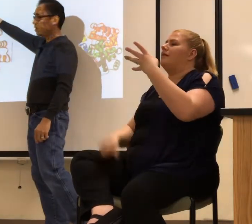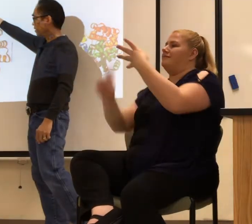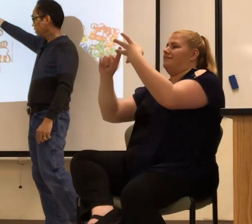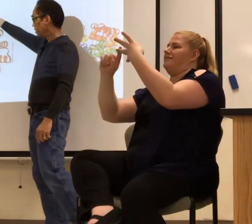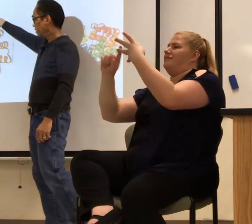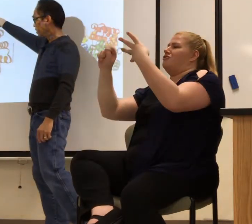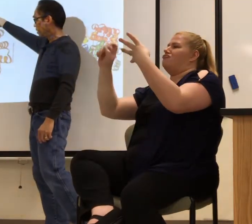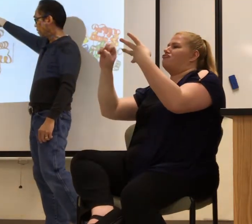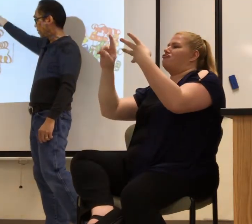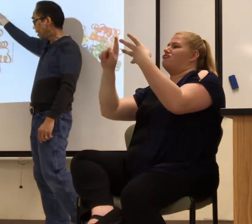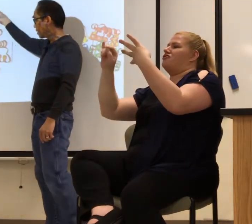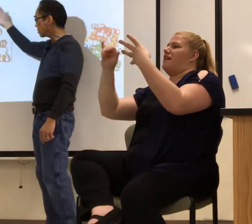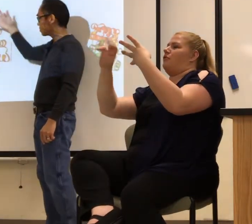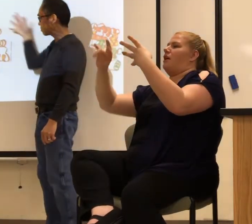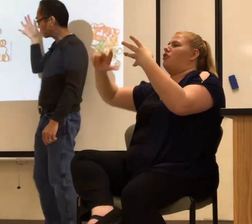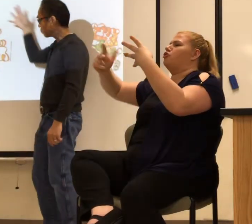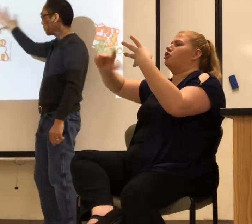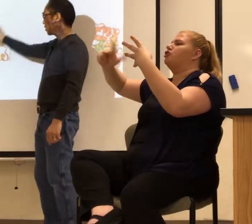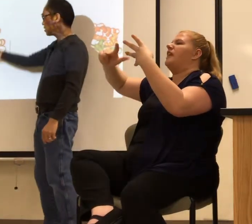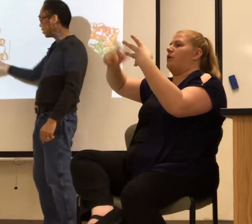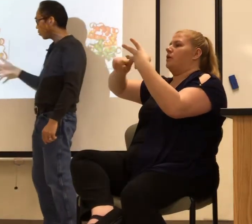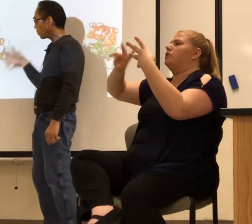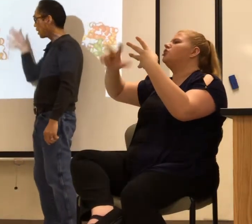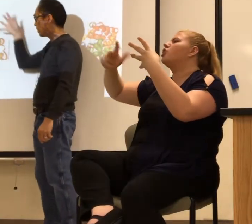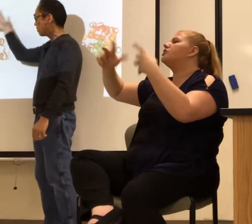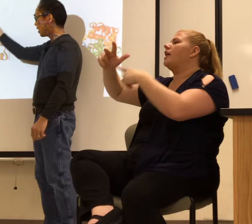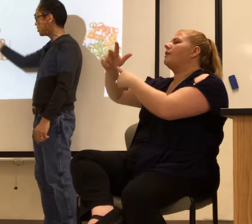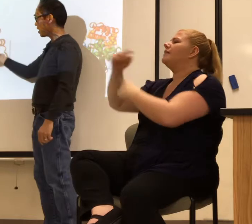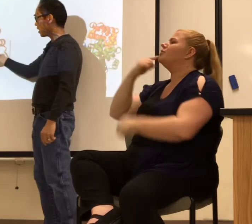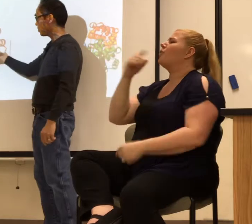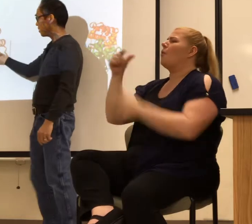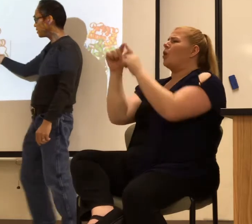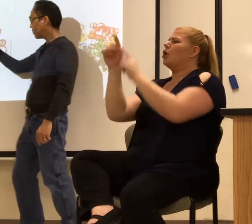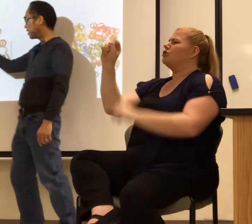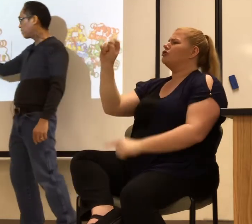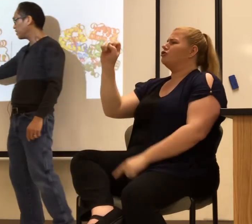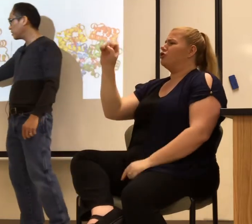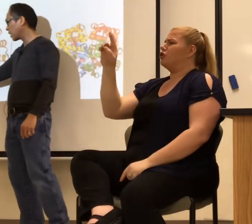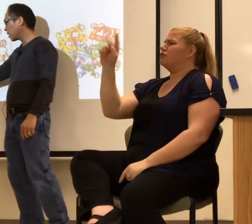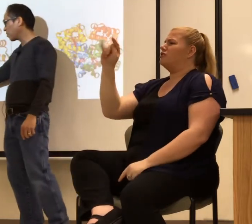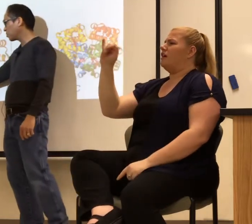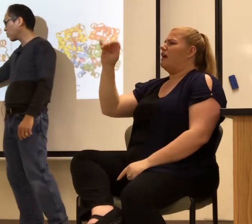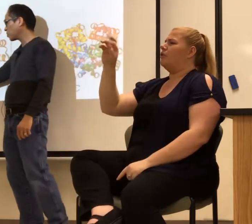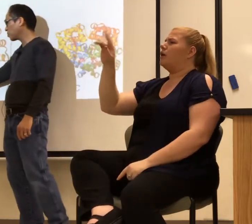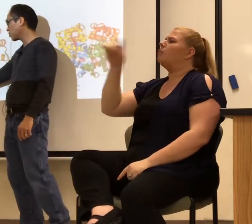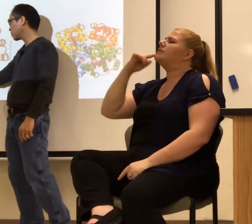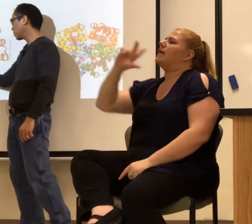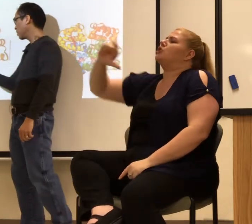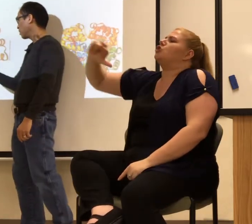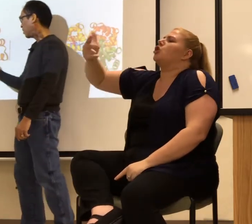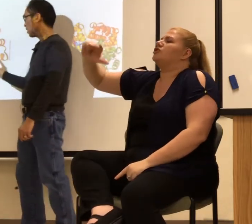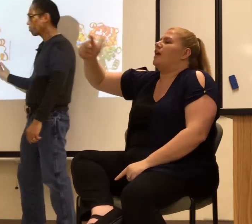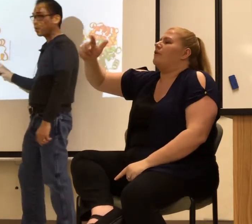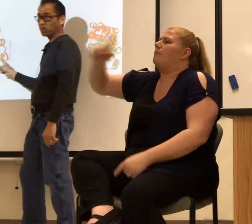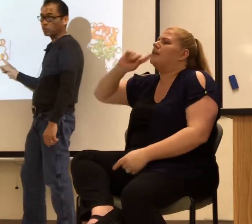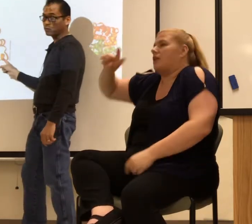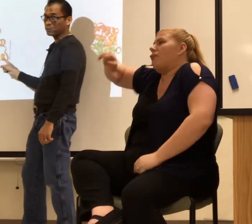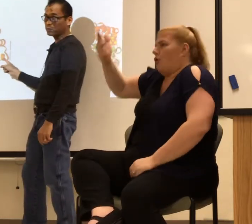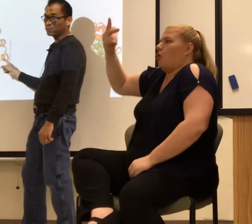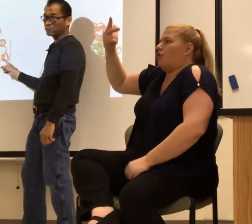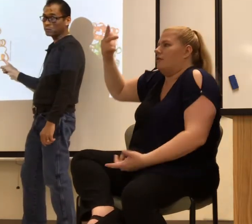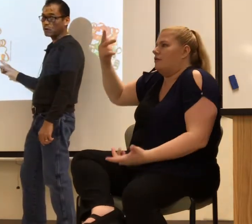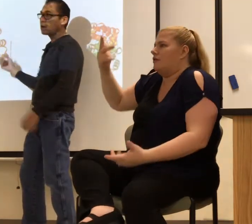tertiary. Okay. Because it's still one polypeptide chain, but it's many of these secondary structures in a